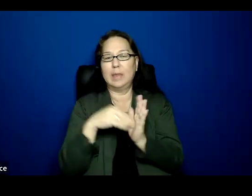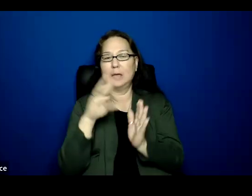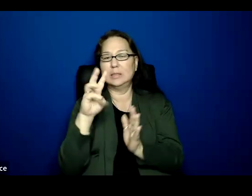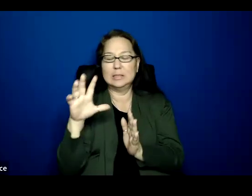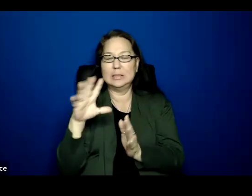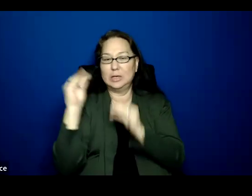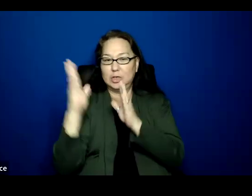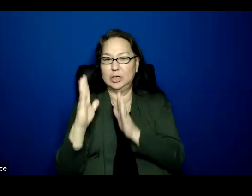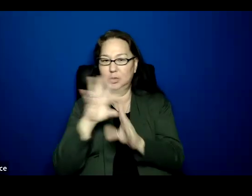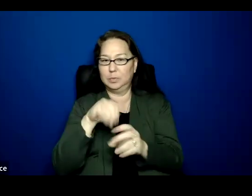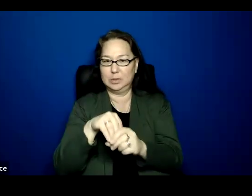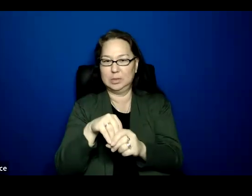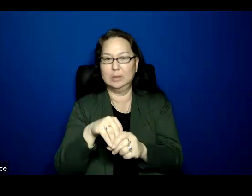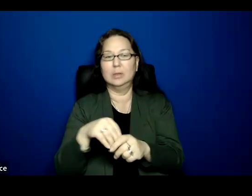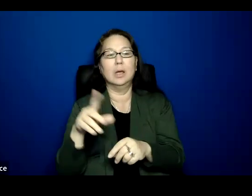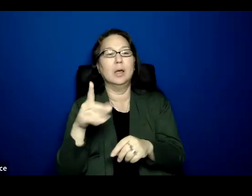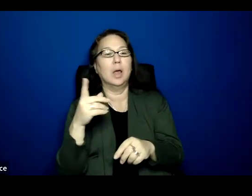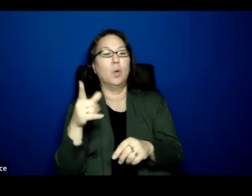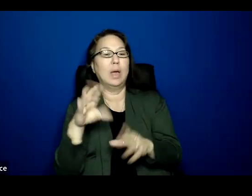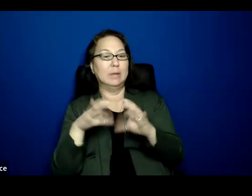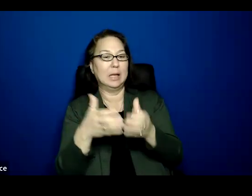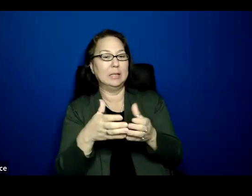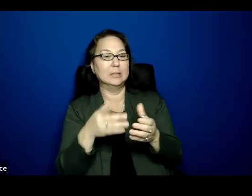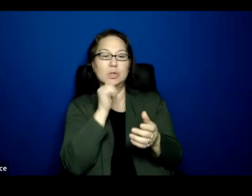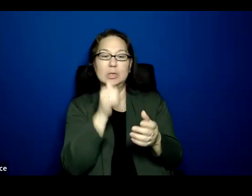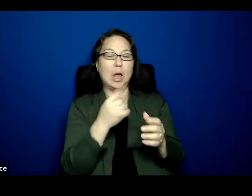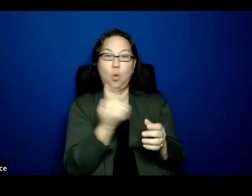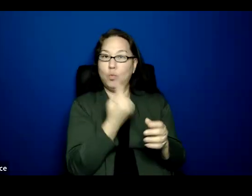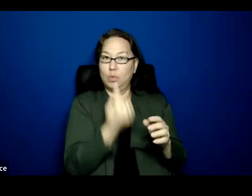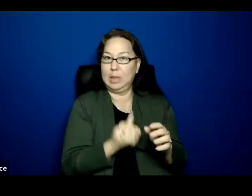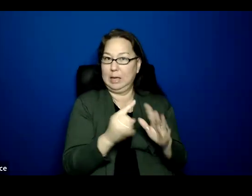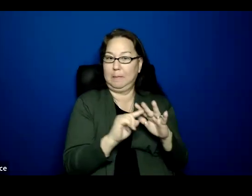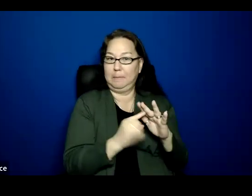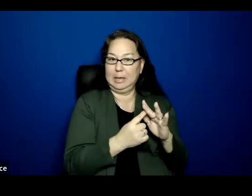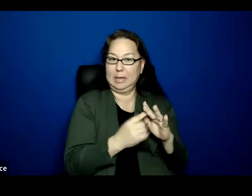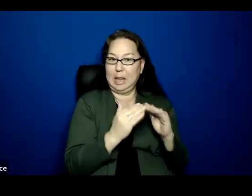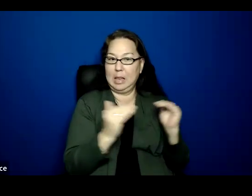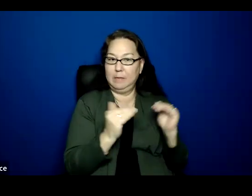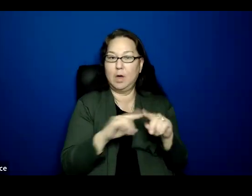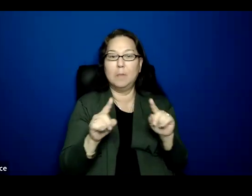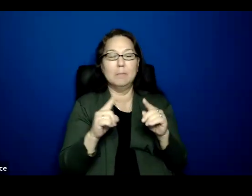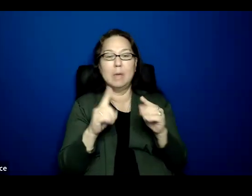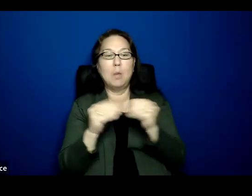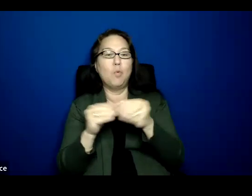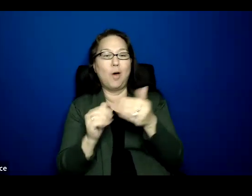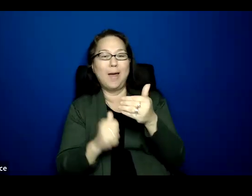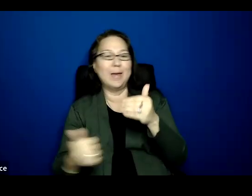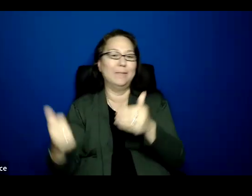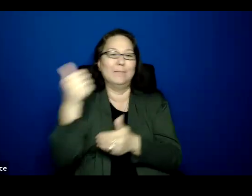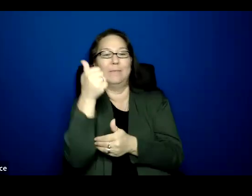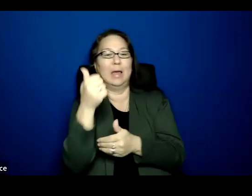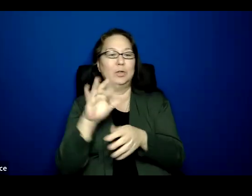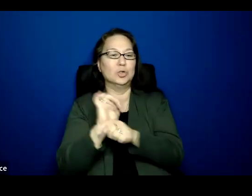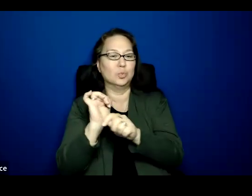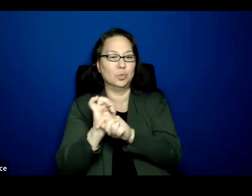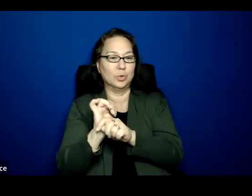have classes that are not only beginner level, but advanced work. And that's work that is content agnostic, but also content embedded.